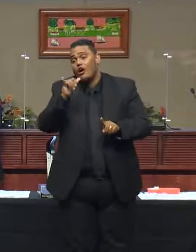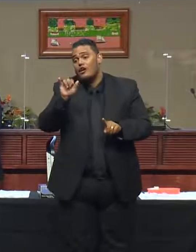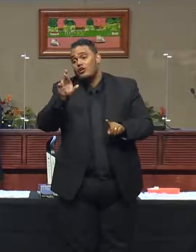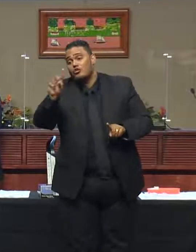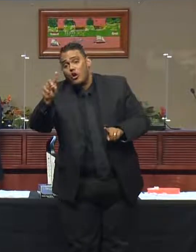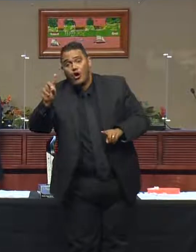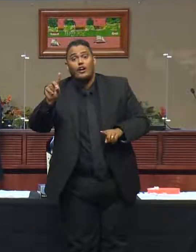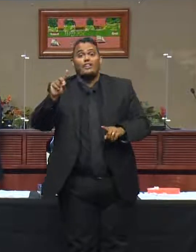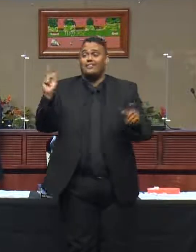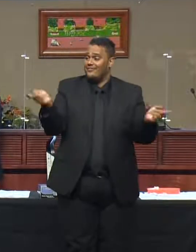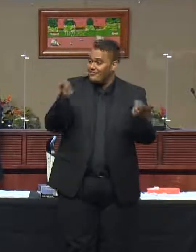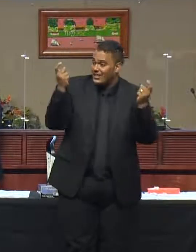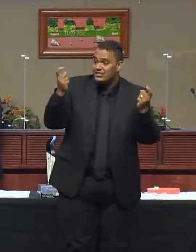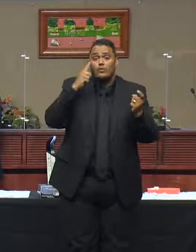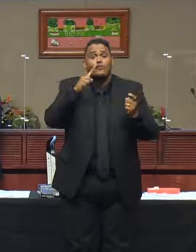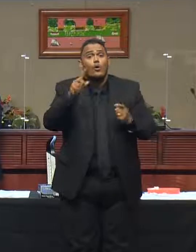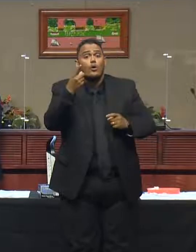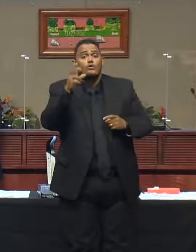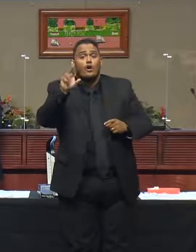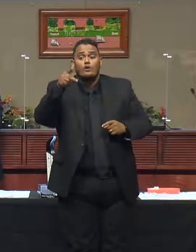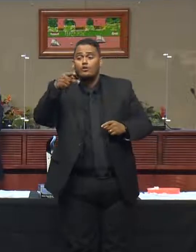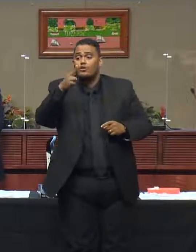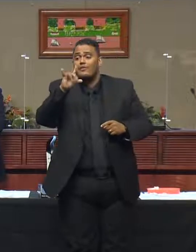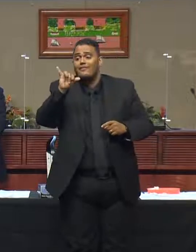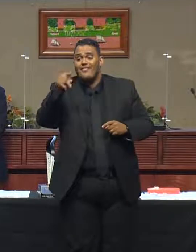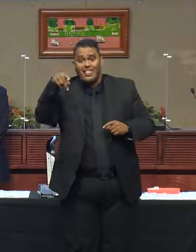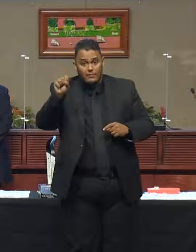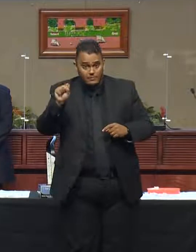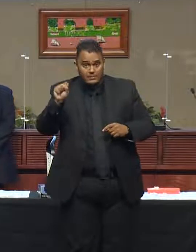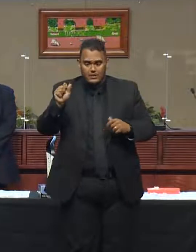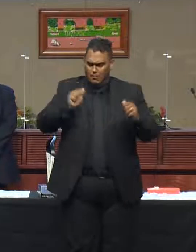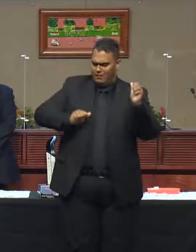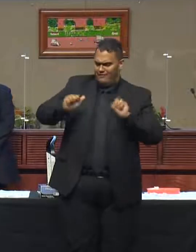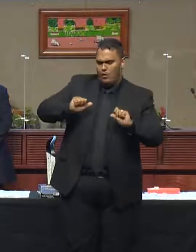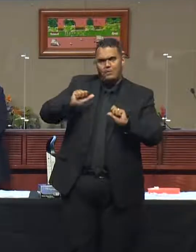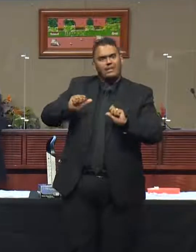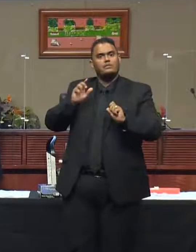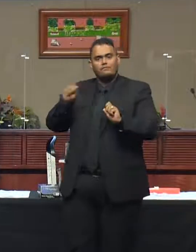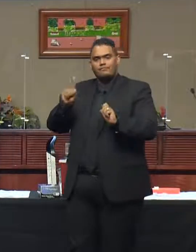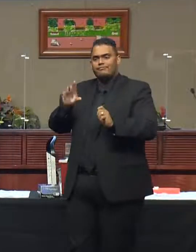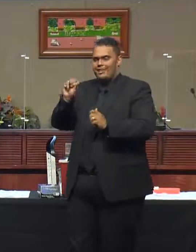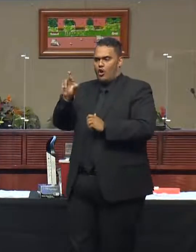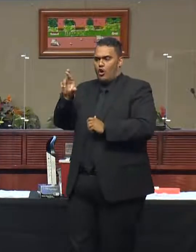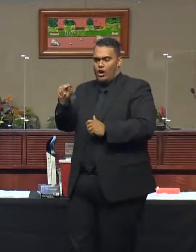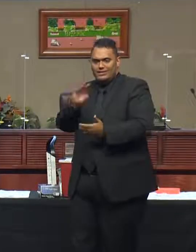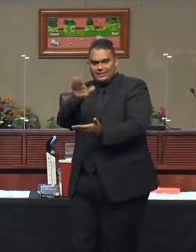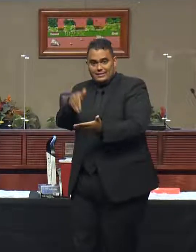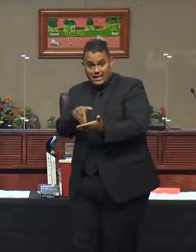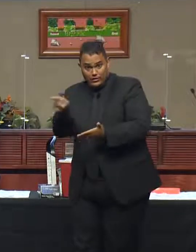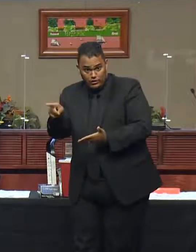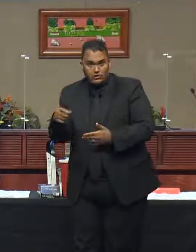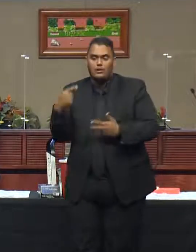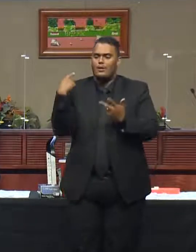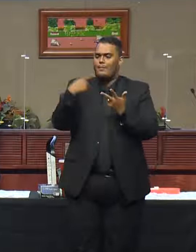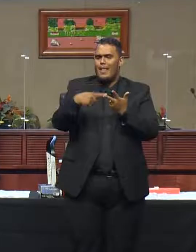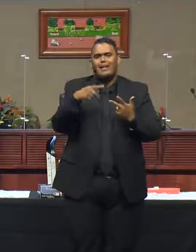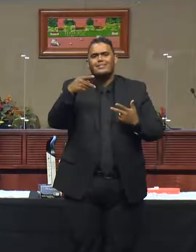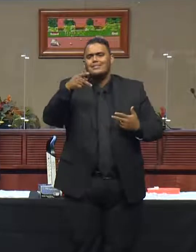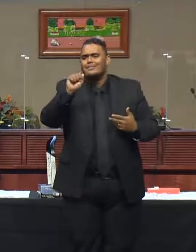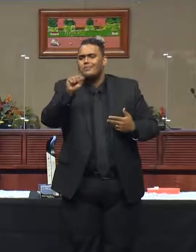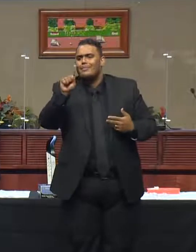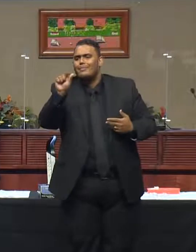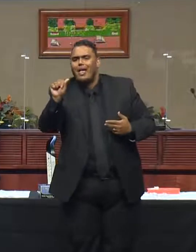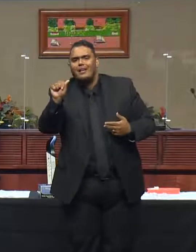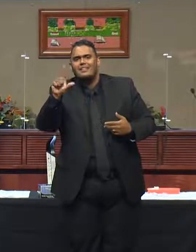Phillips Performing Arts Center continues to host events tonight, and the parking lot at the Plaza Live, there'll be